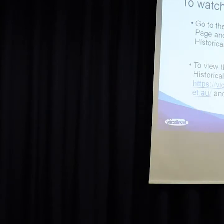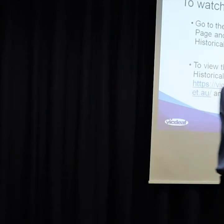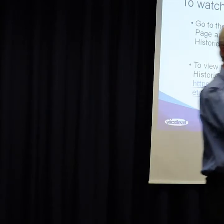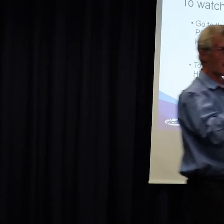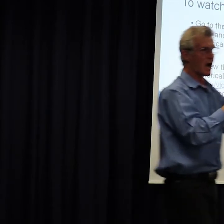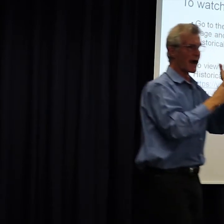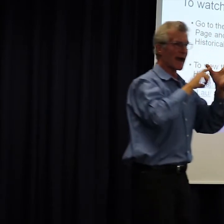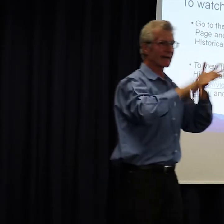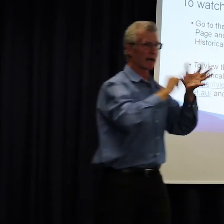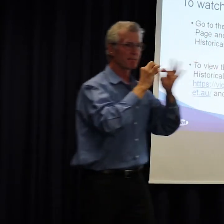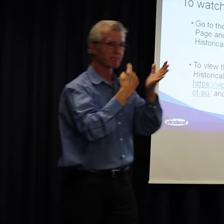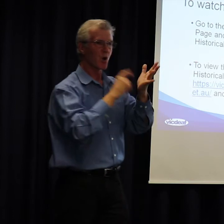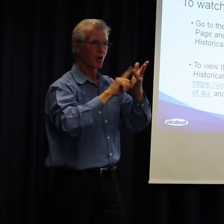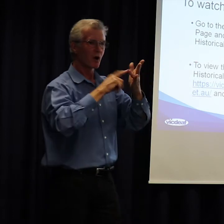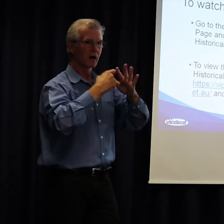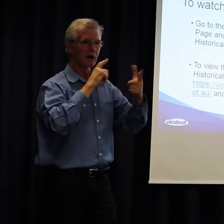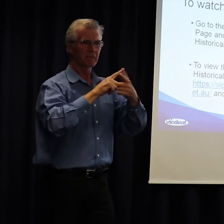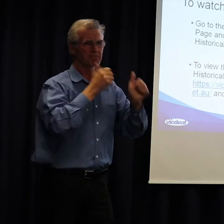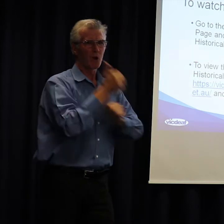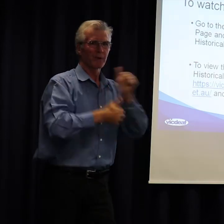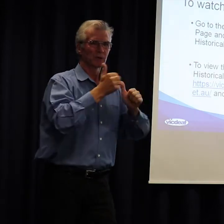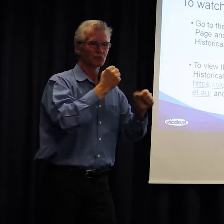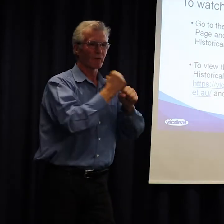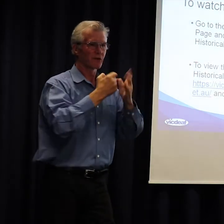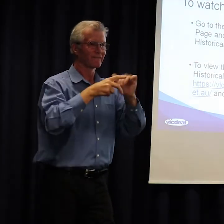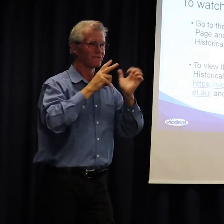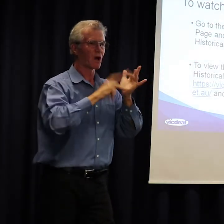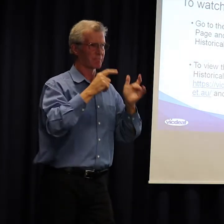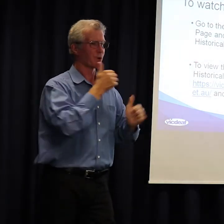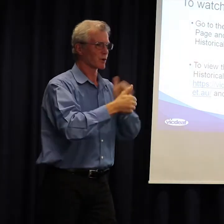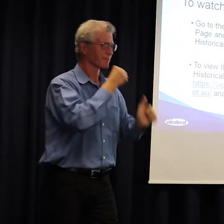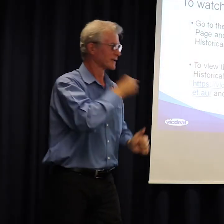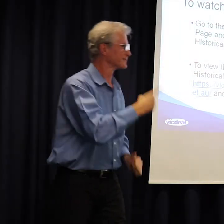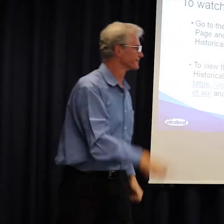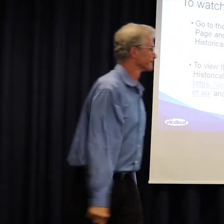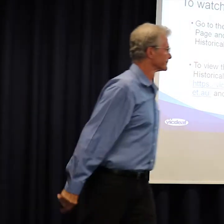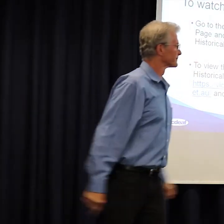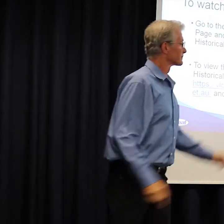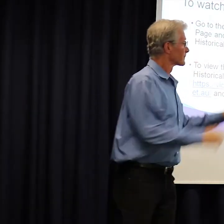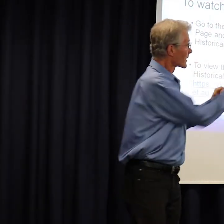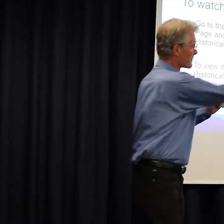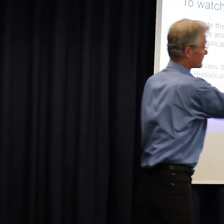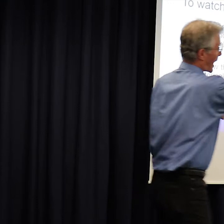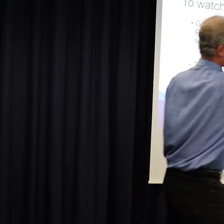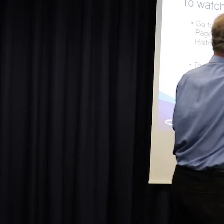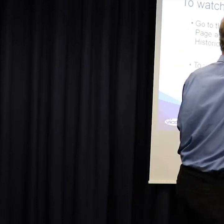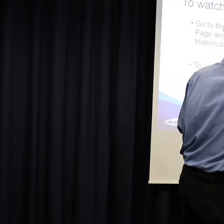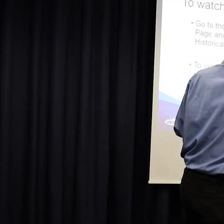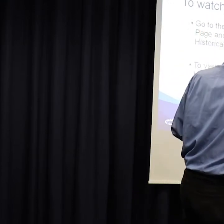And it says Sir Dallas Brooks. He was a very popular well-liked Governor-General of